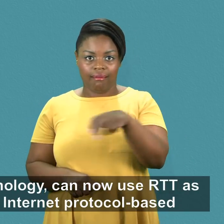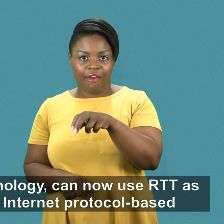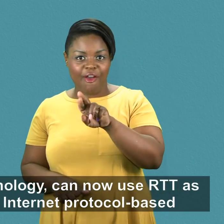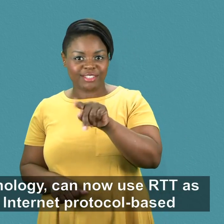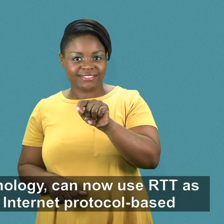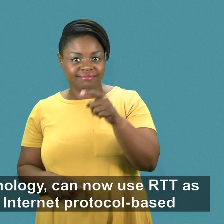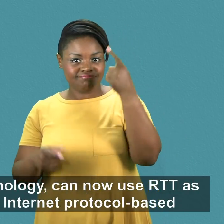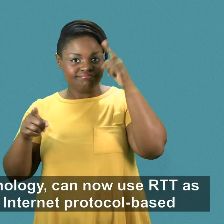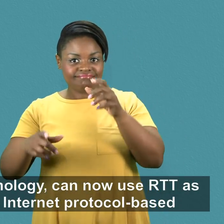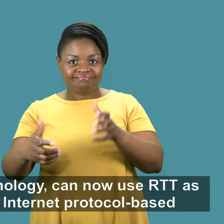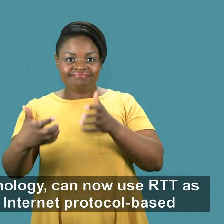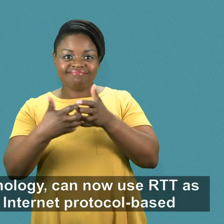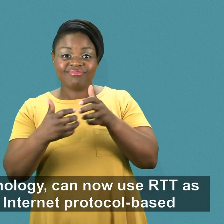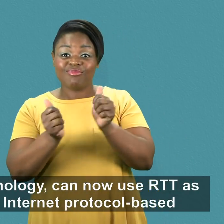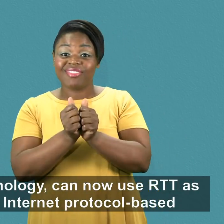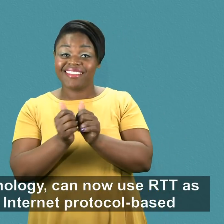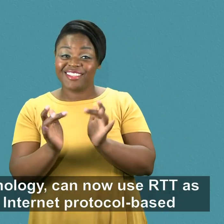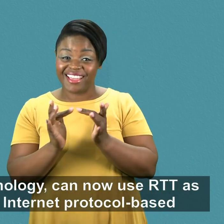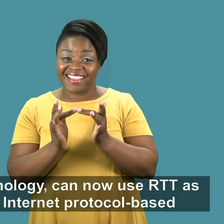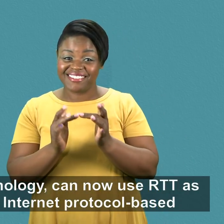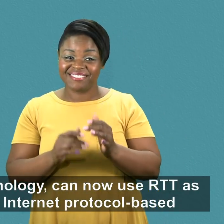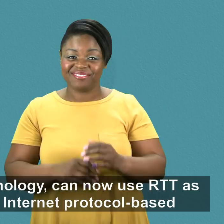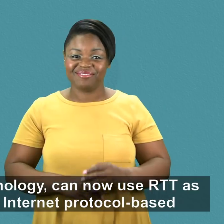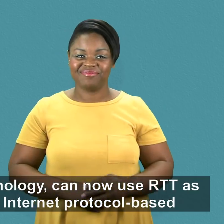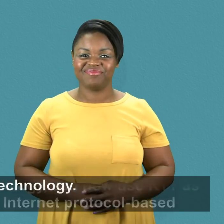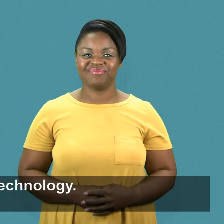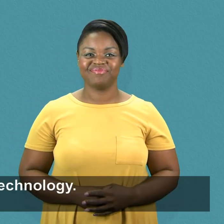RTT as they migrate to Internet protocol-based technology.